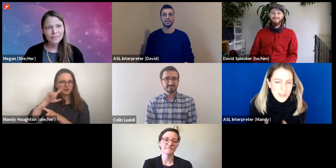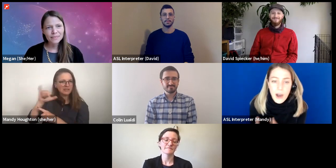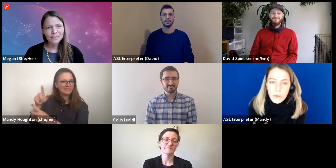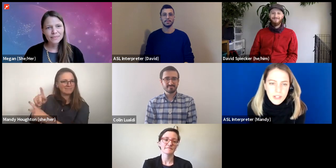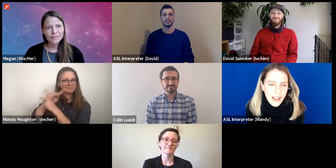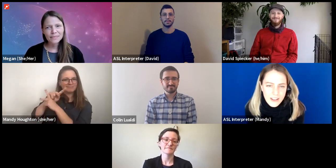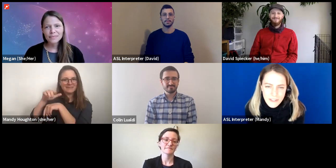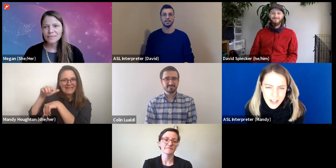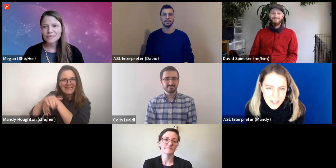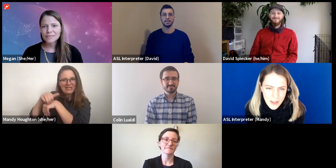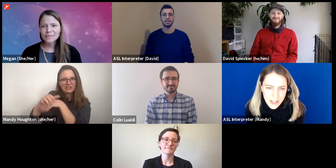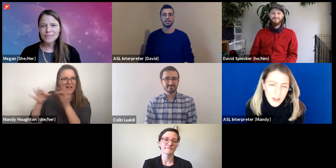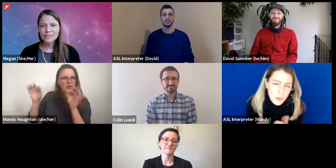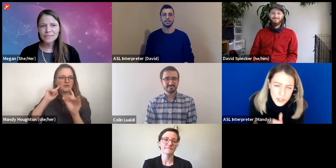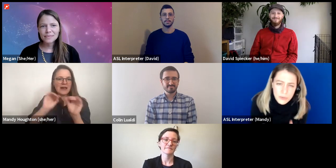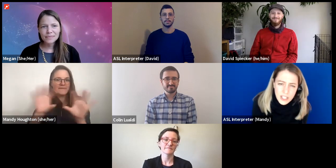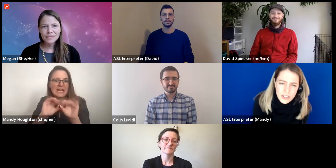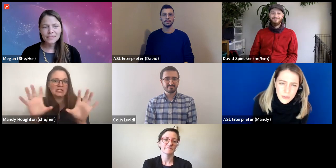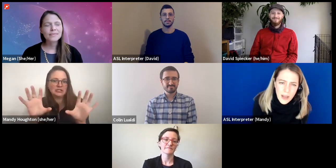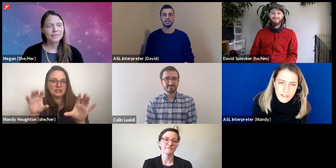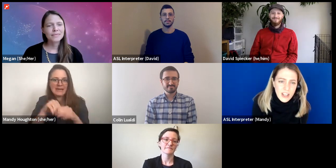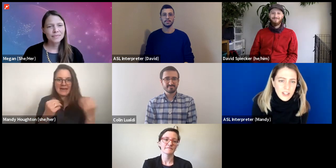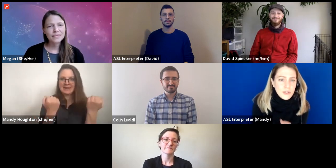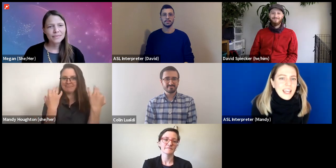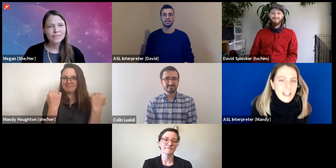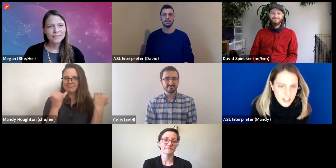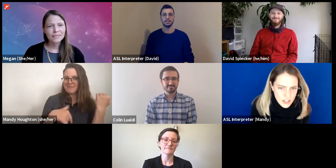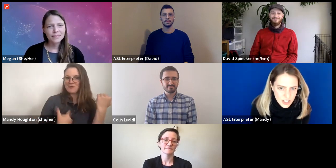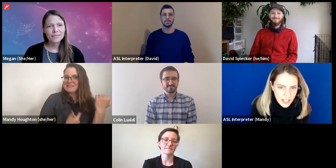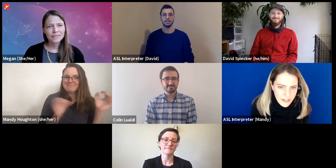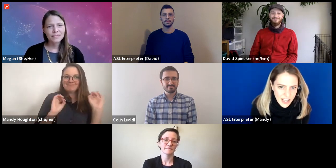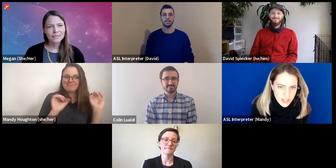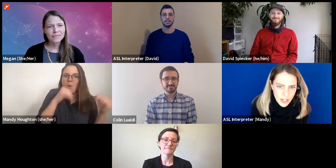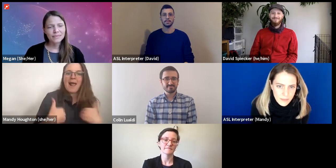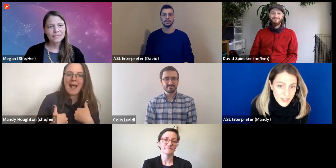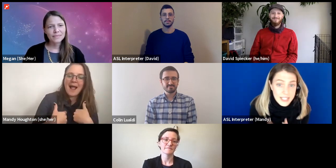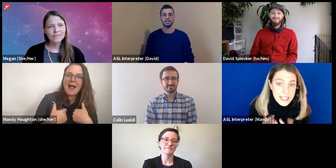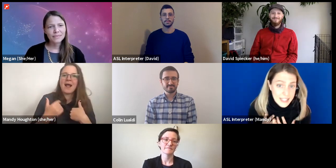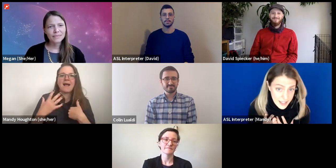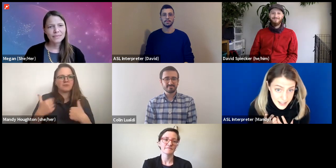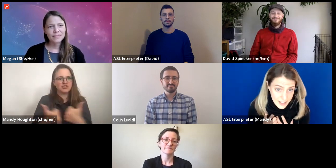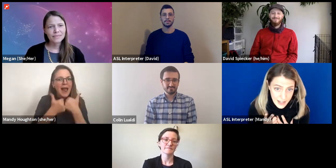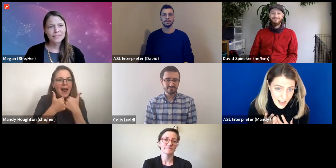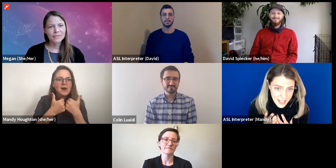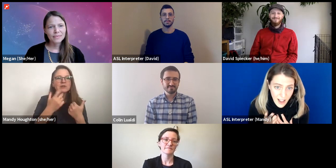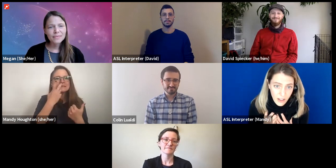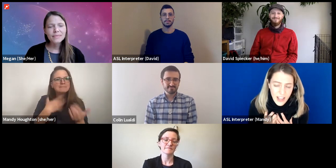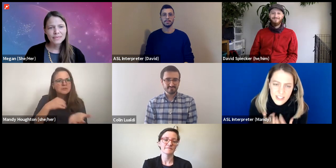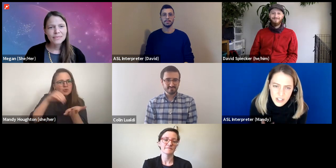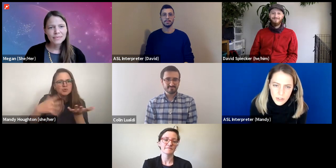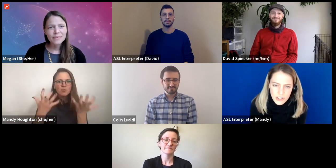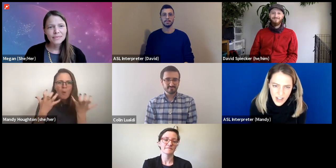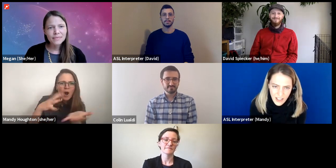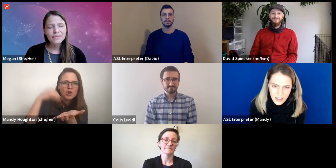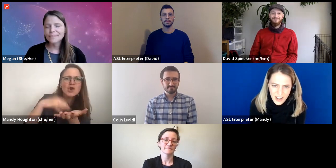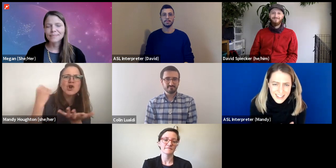concepts without relying on finger spelling, which is really just a way of using English to clarify a term that doesn't exist in ASL. And